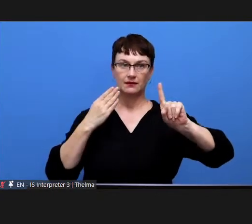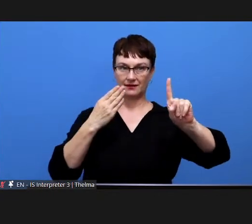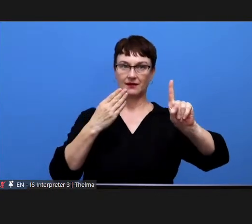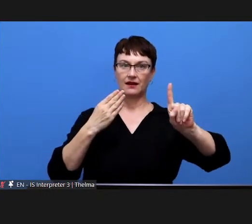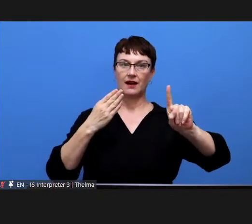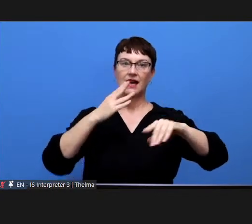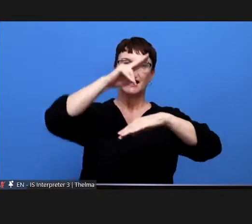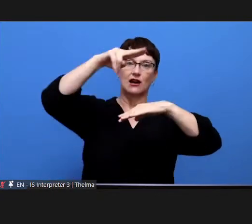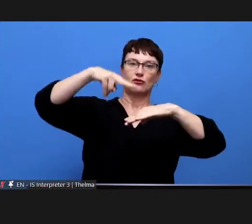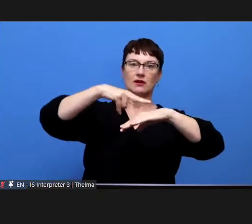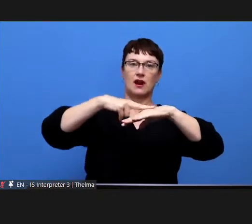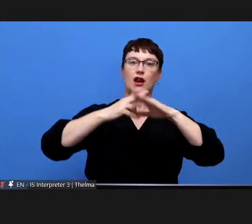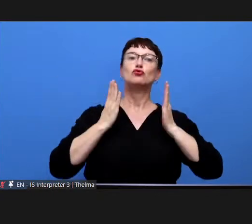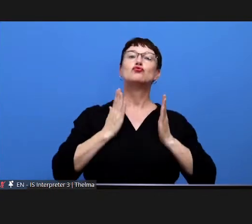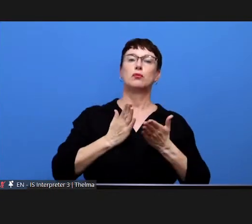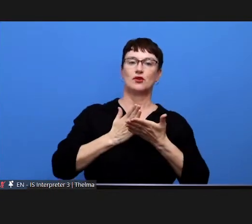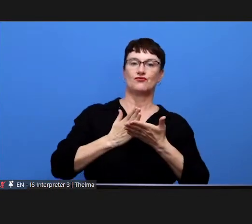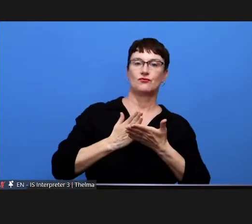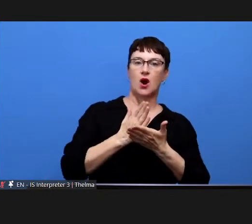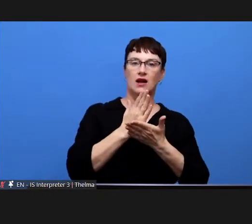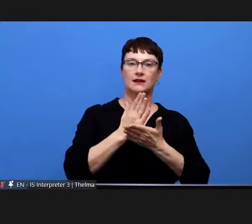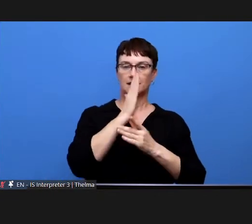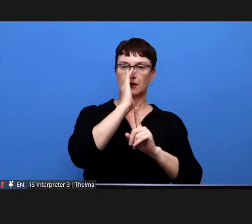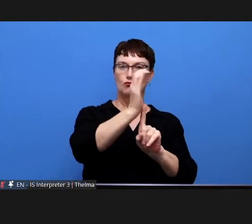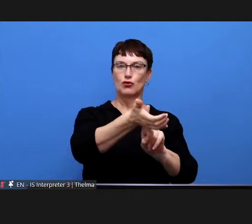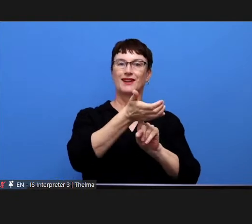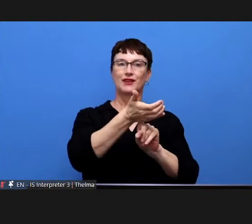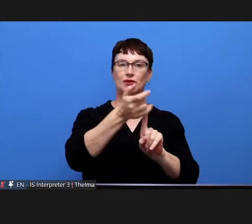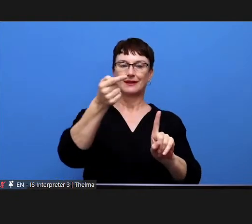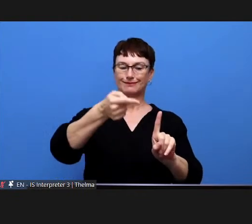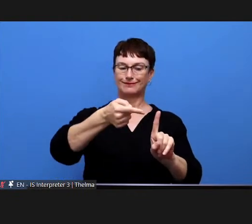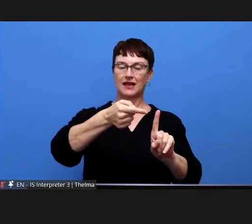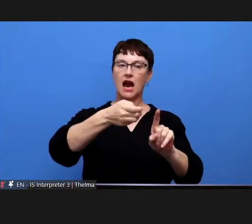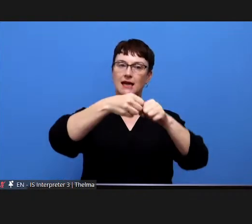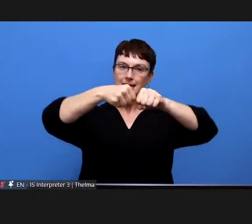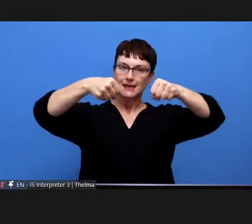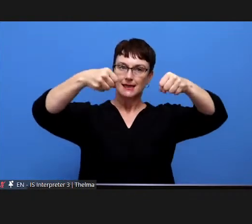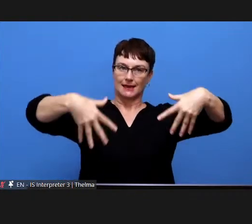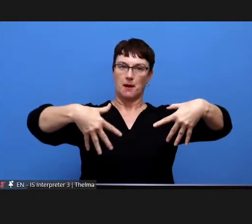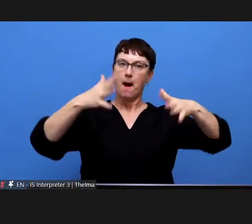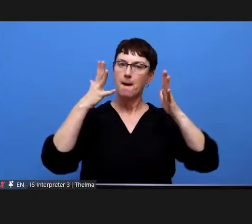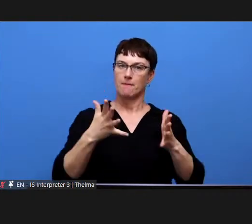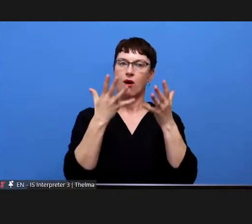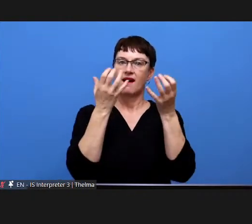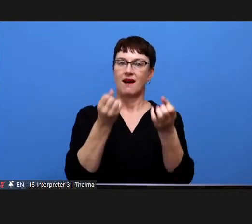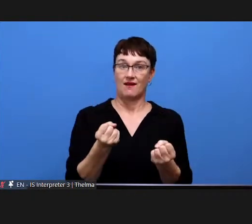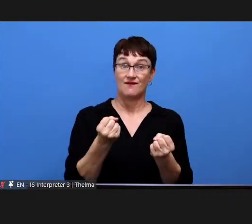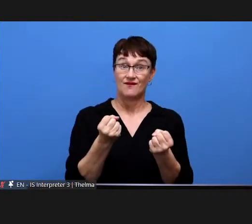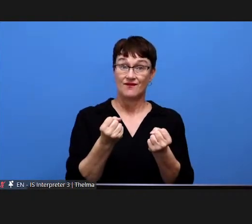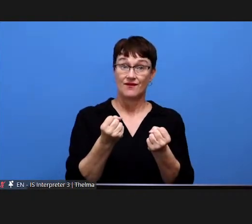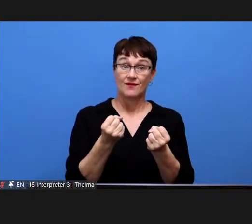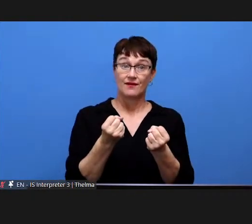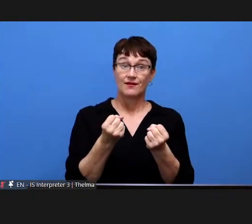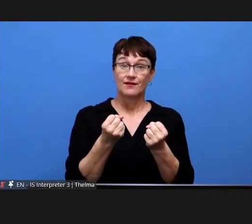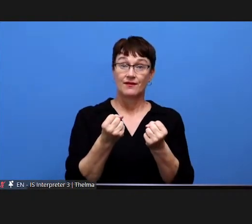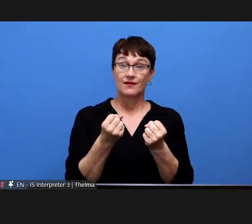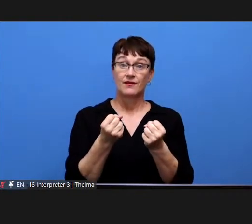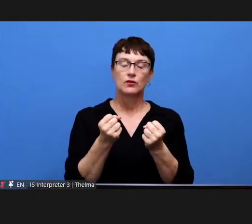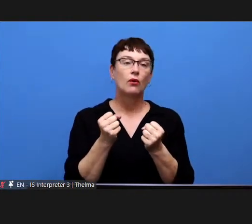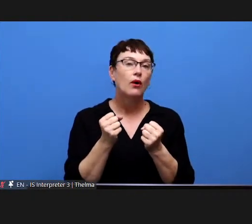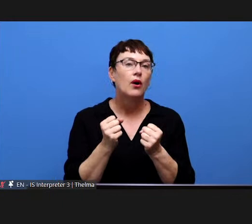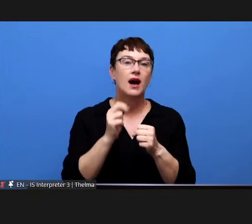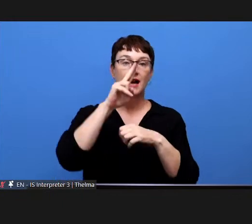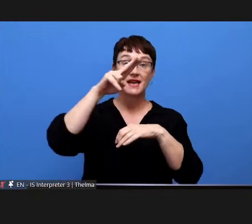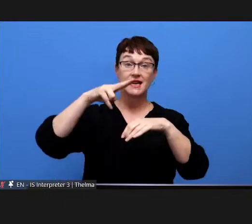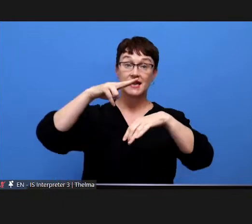this national human rights protection system, you have the national human rights institutions who have the